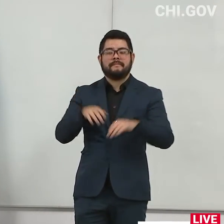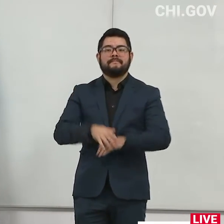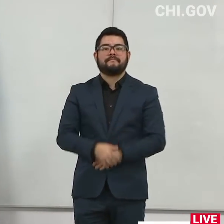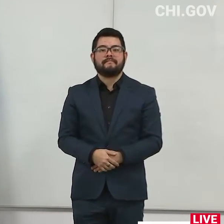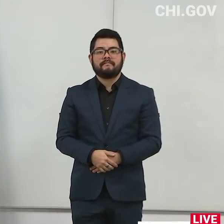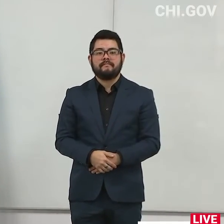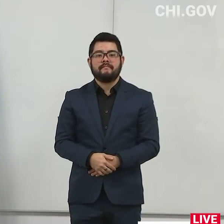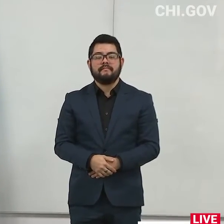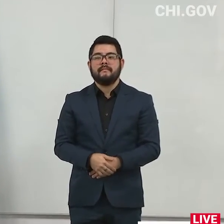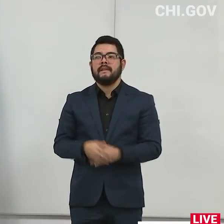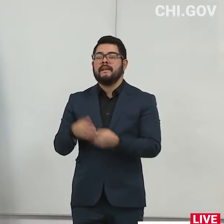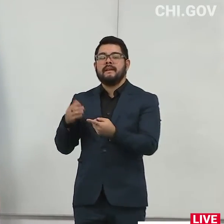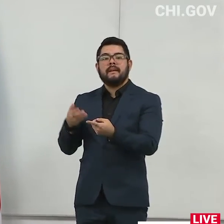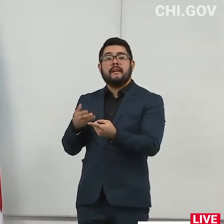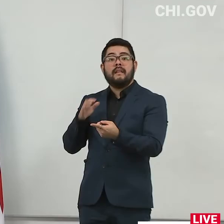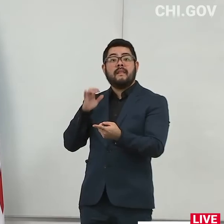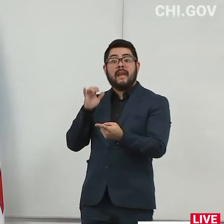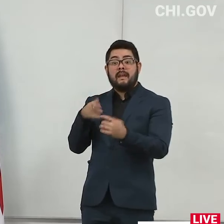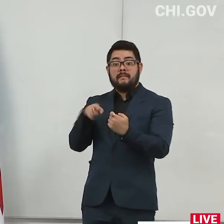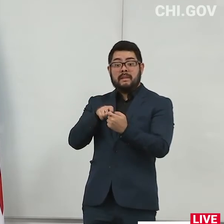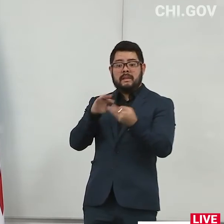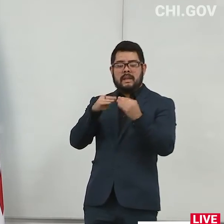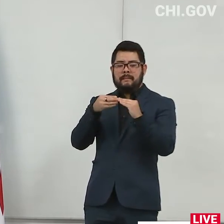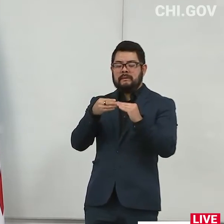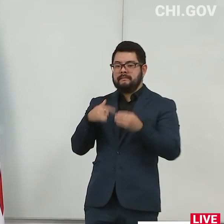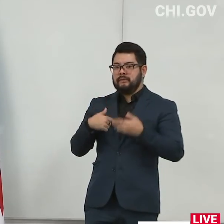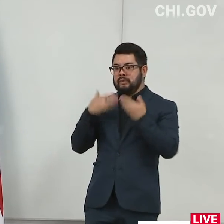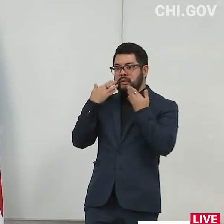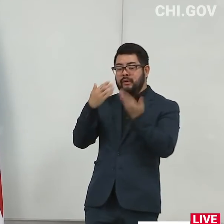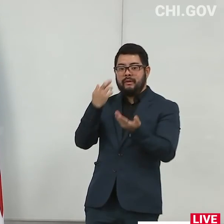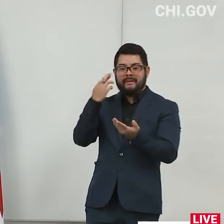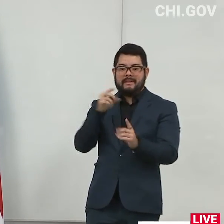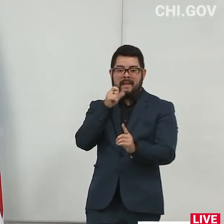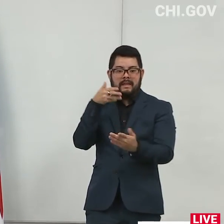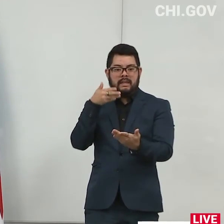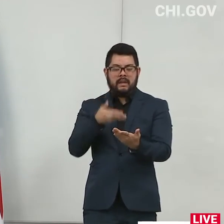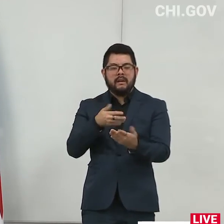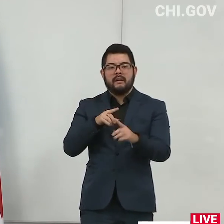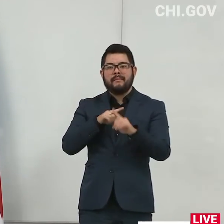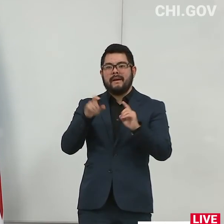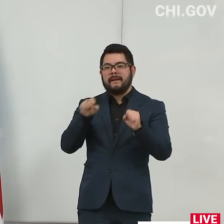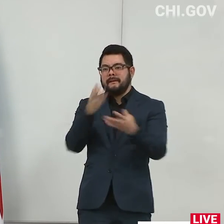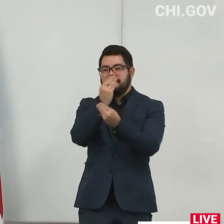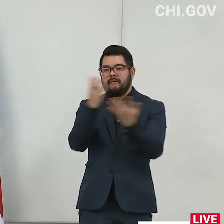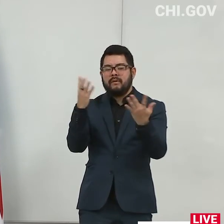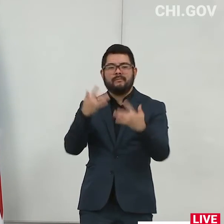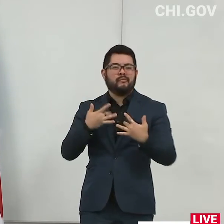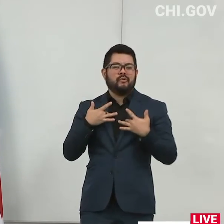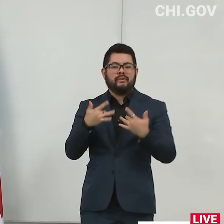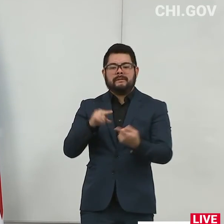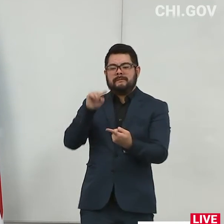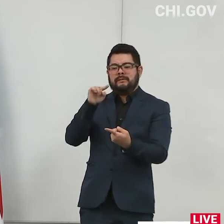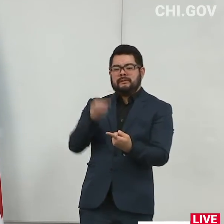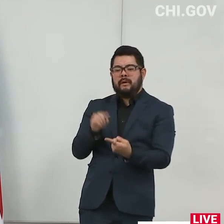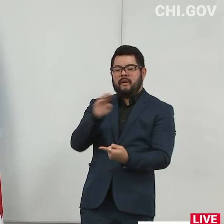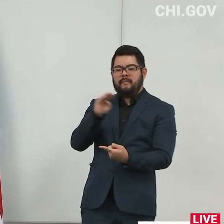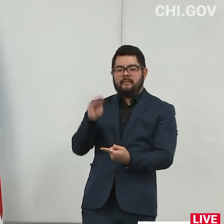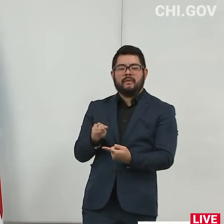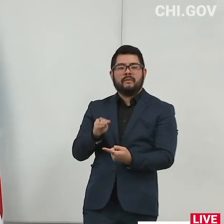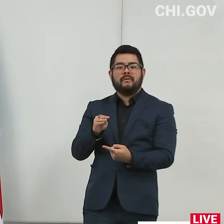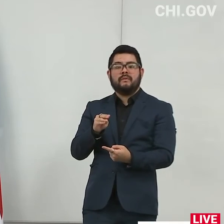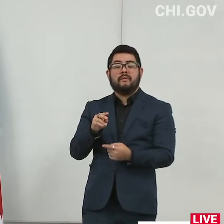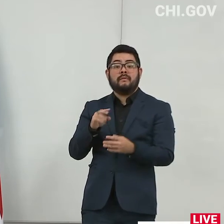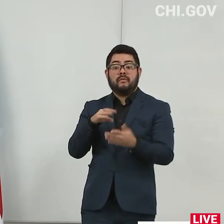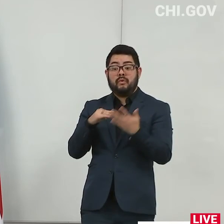I don't have those numbers in front of us, but we can get you those numbers. It's usually a small percentage of our students who need to take an